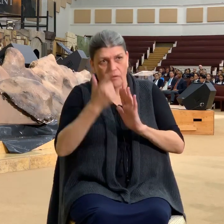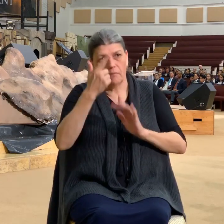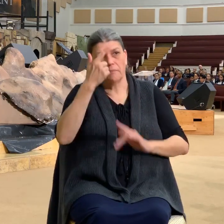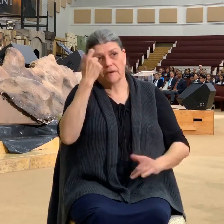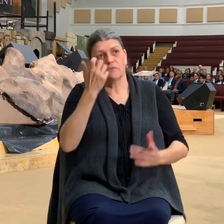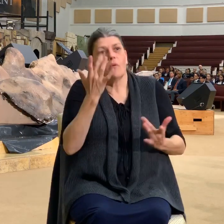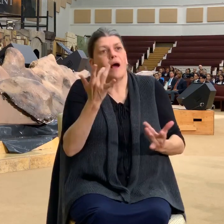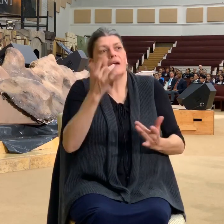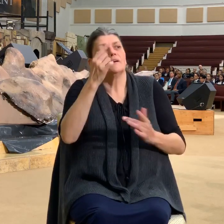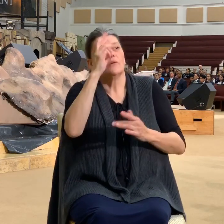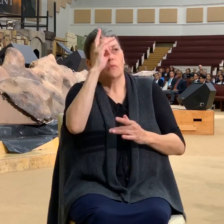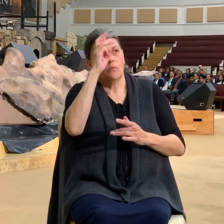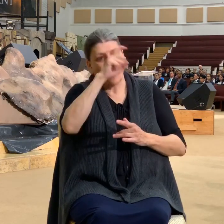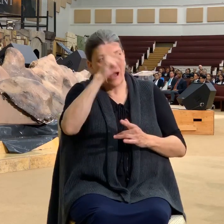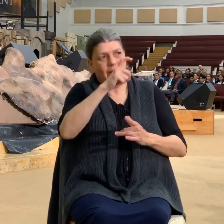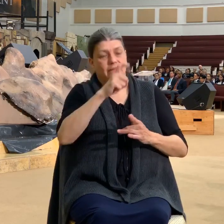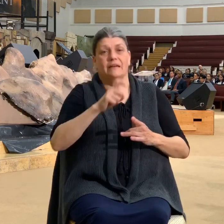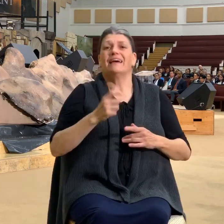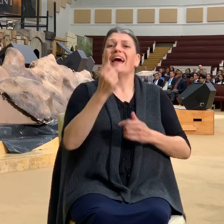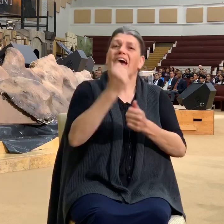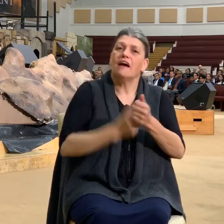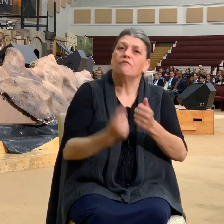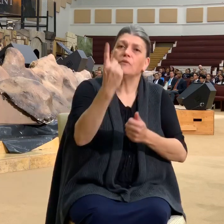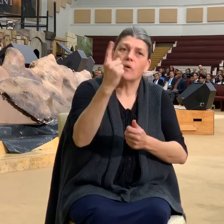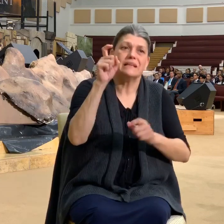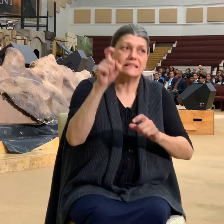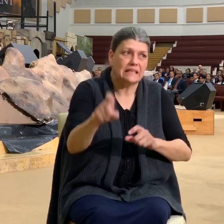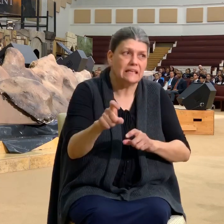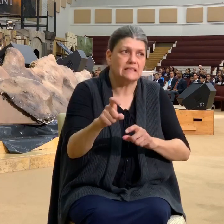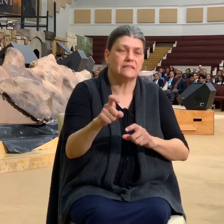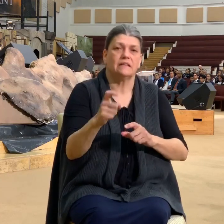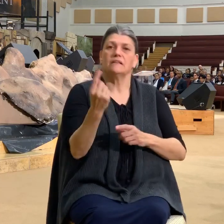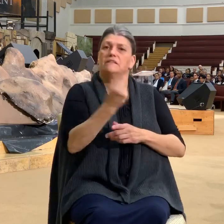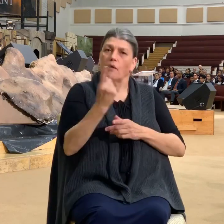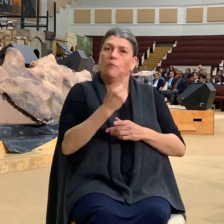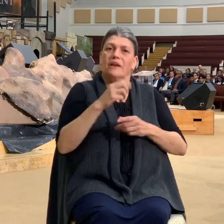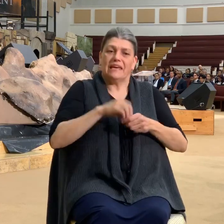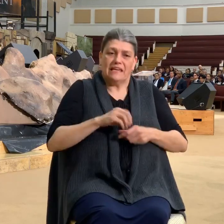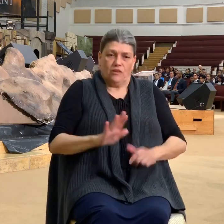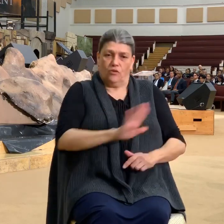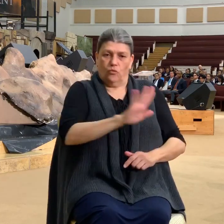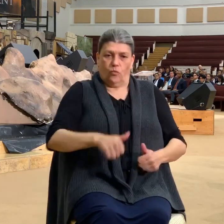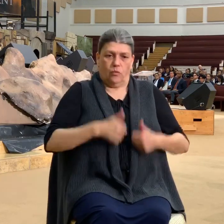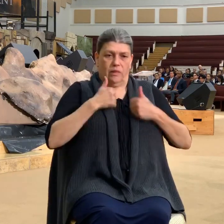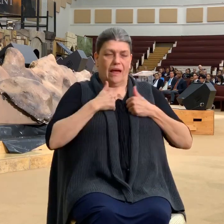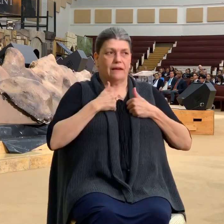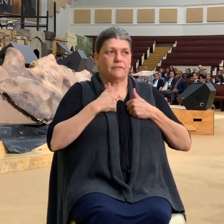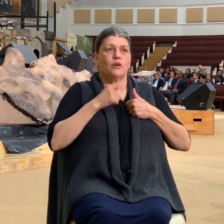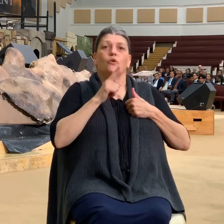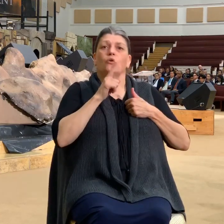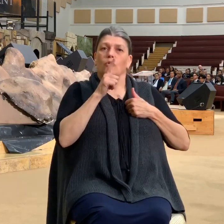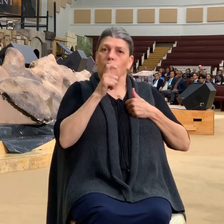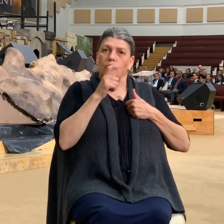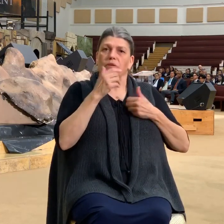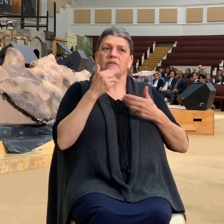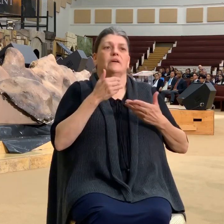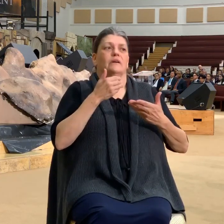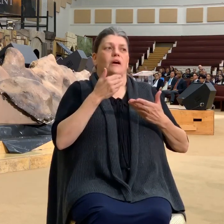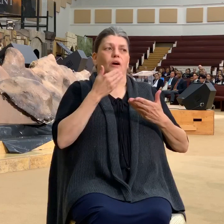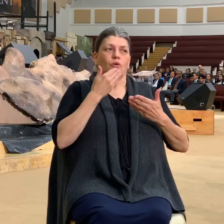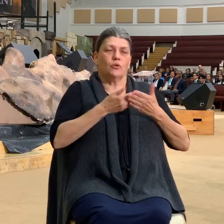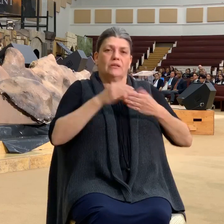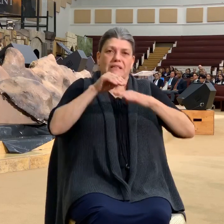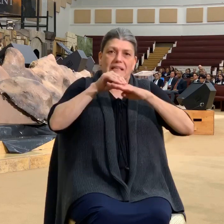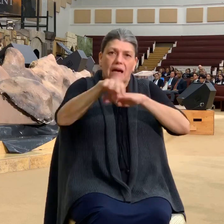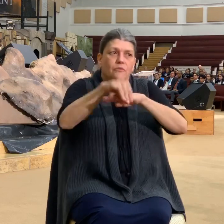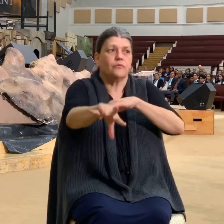pastor is the man of God in your life that God has put there for you to have that godly counsel. Another example I want to